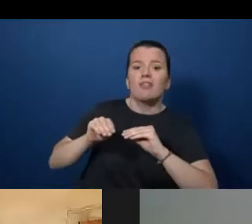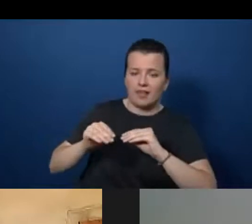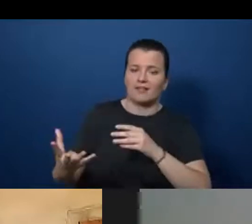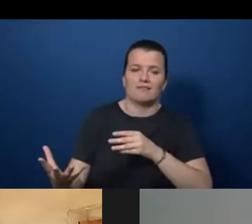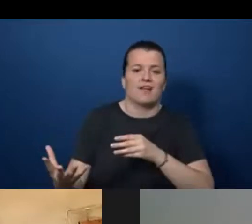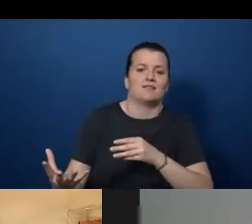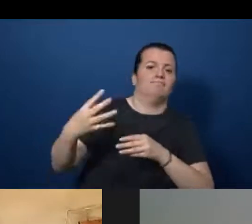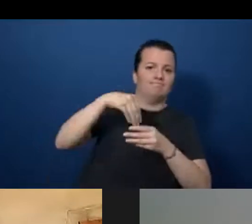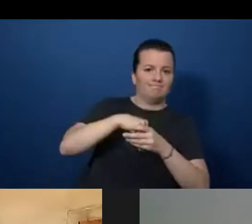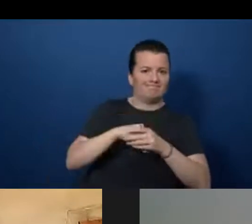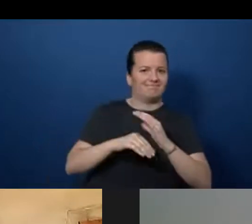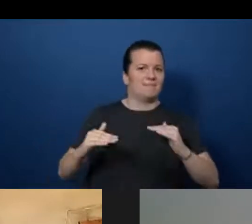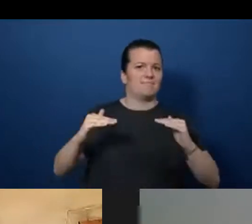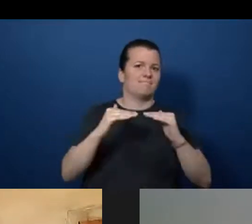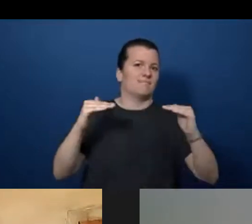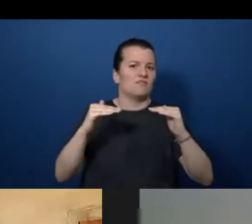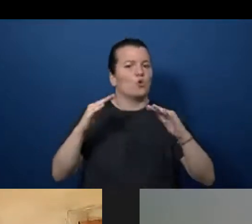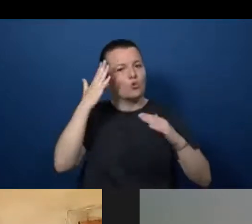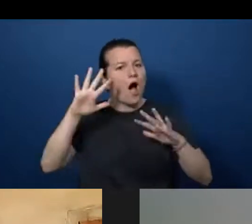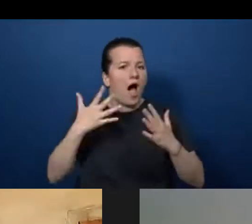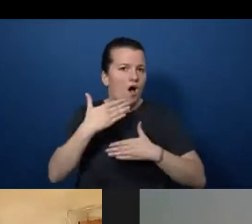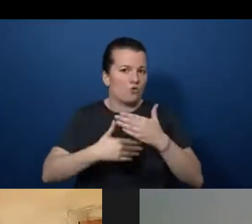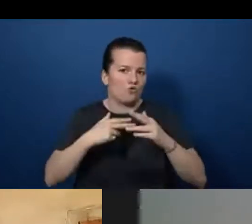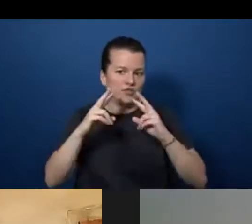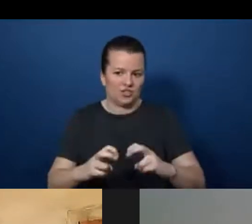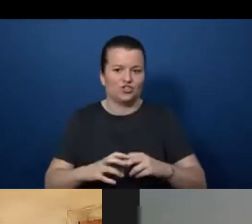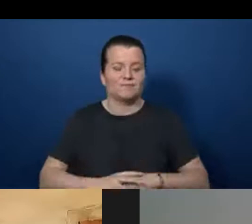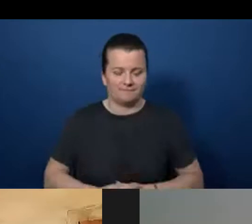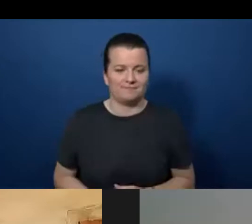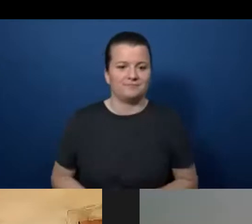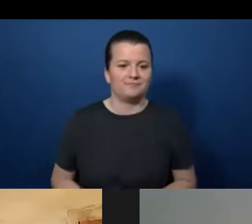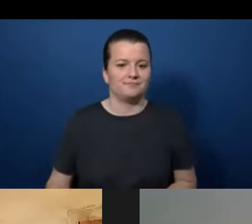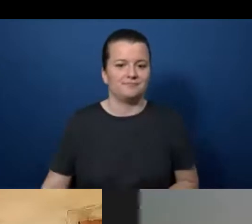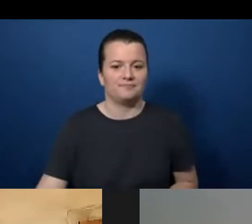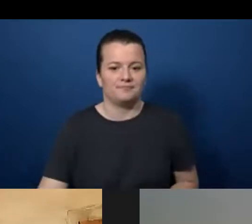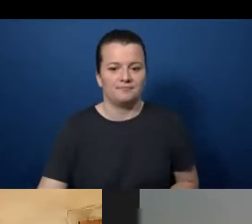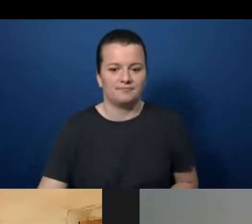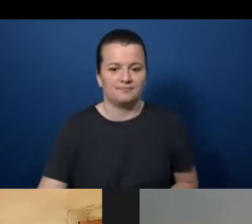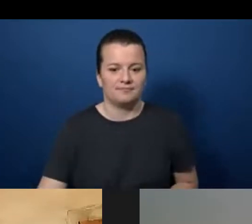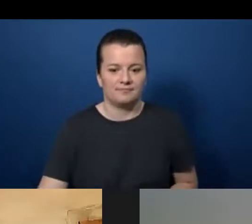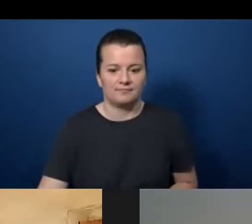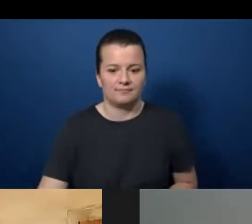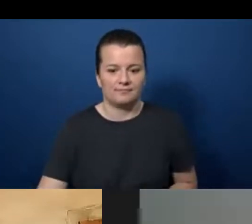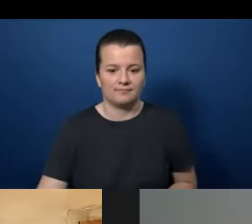team conducting a household survey, but also were doing in-depth qualitative work where they were doing